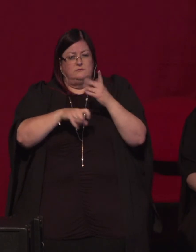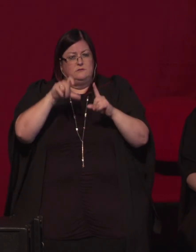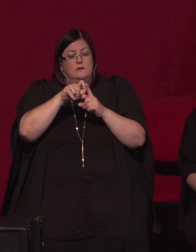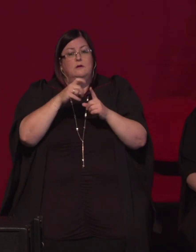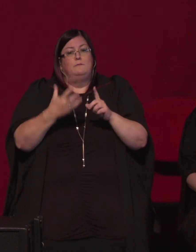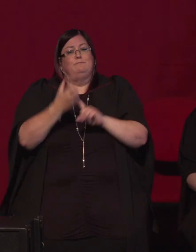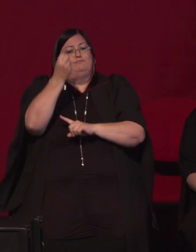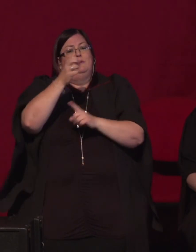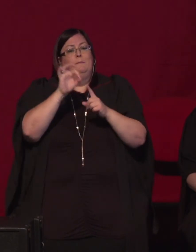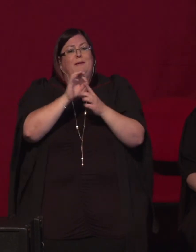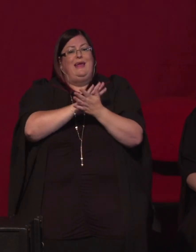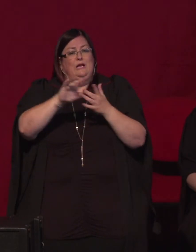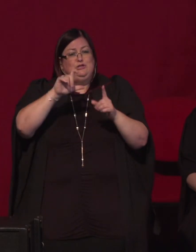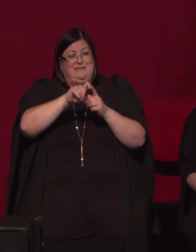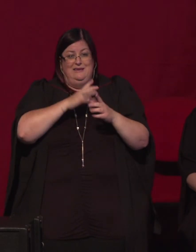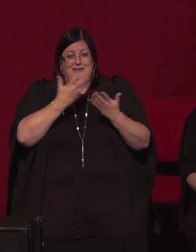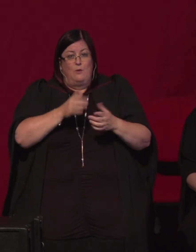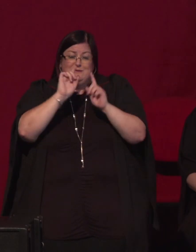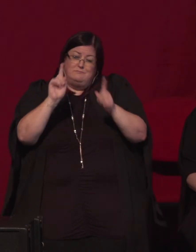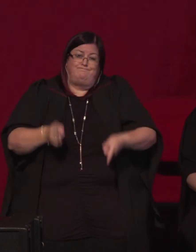company. But